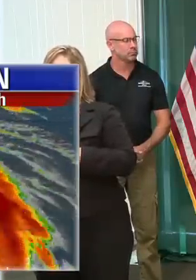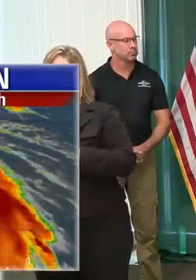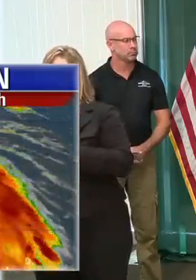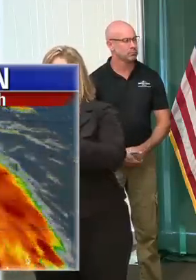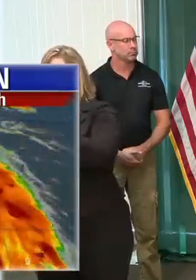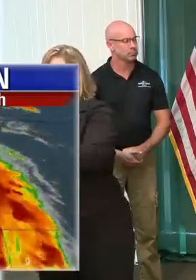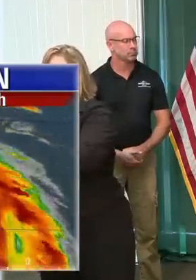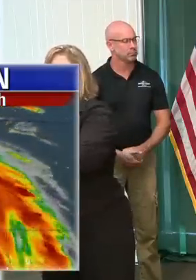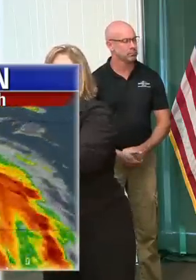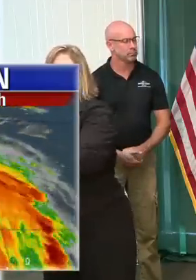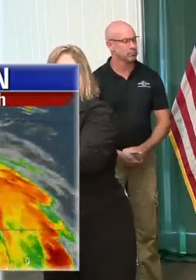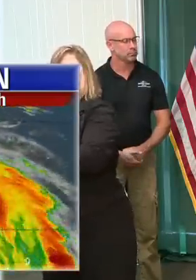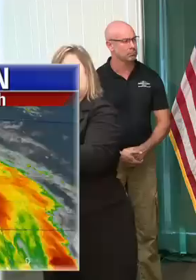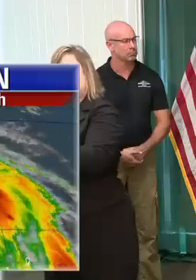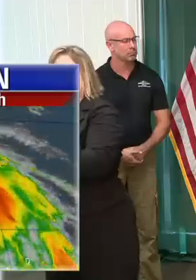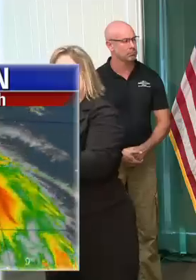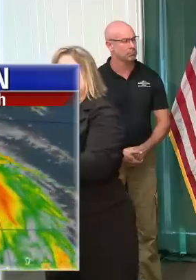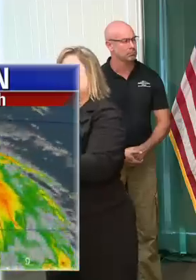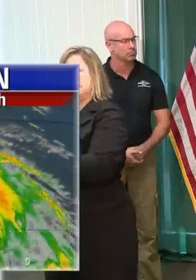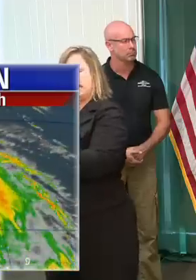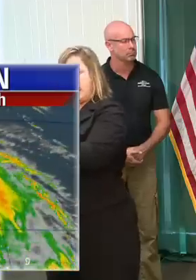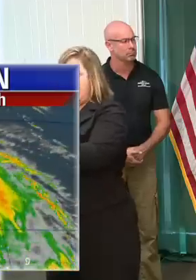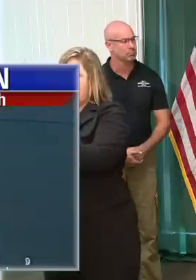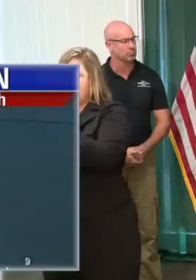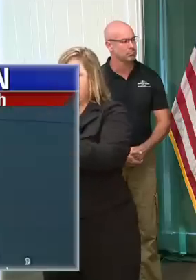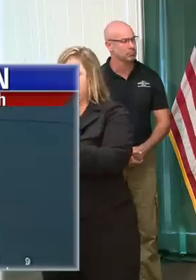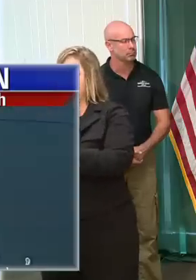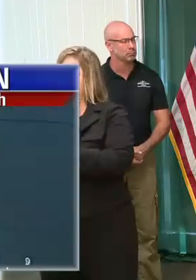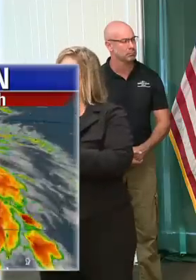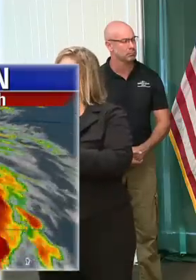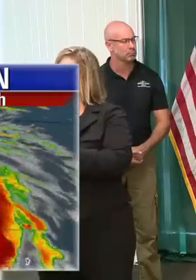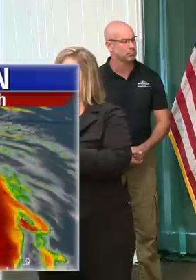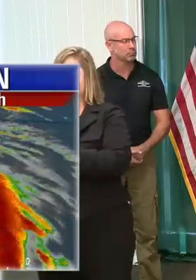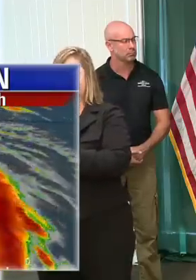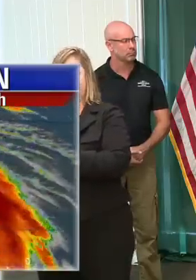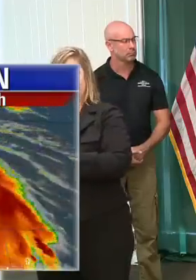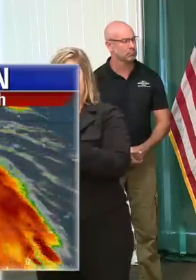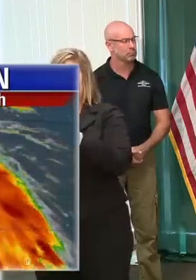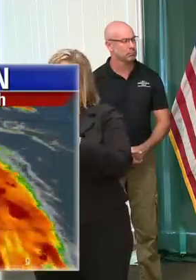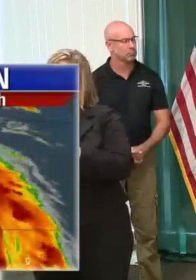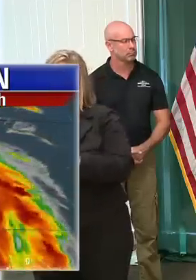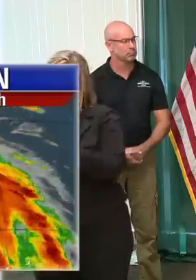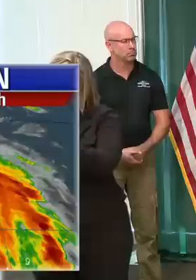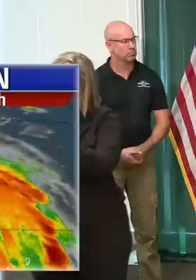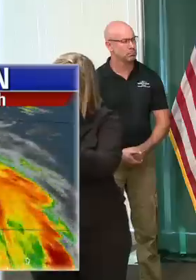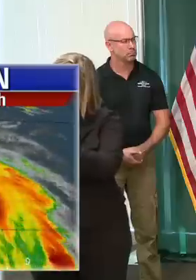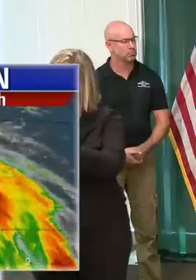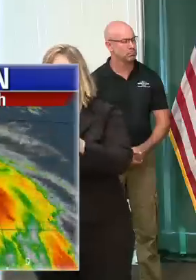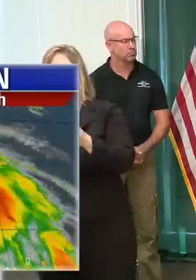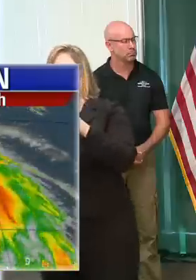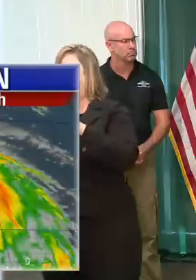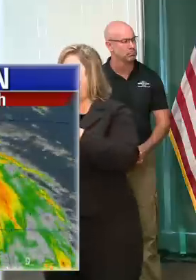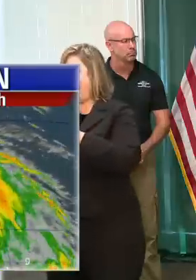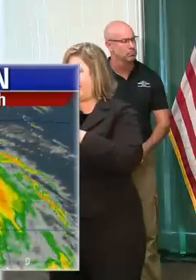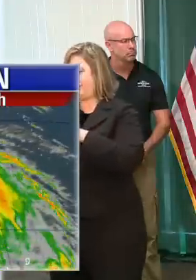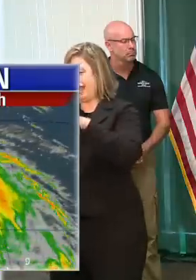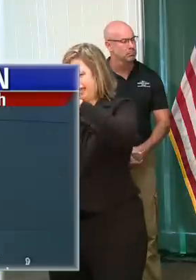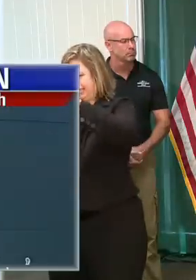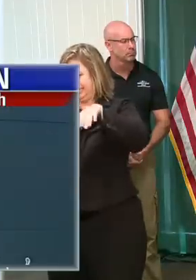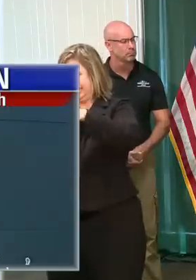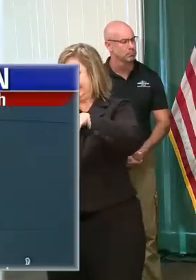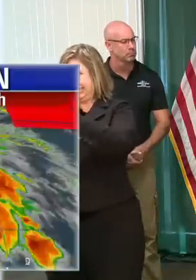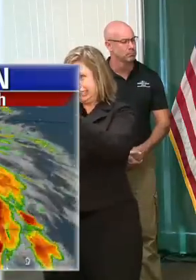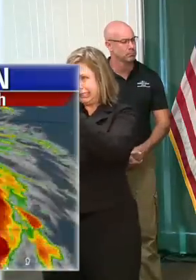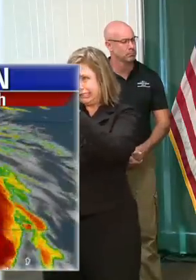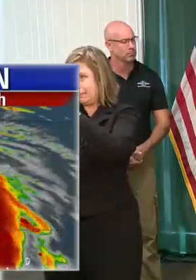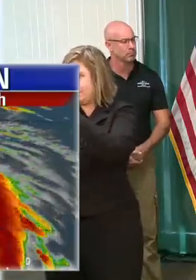Please use extreme caution when using generators. Never inside the home or over porches where carbon monoxide can get into the